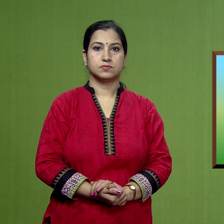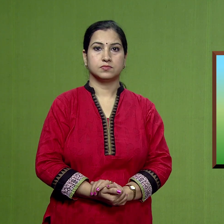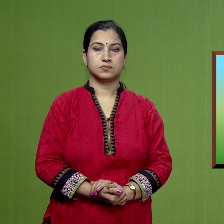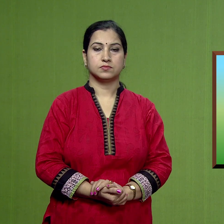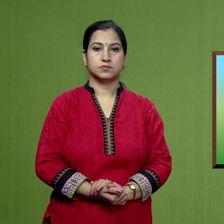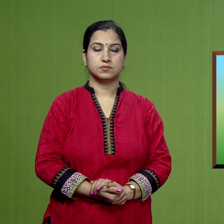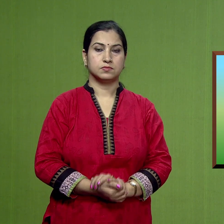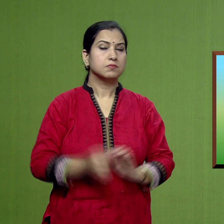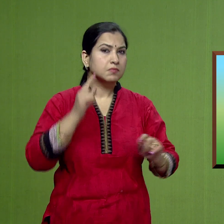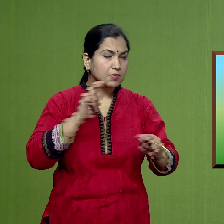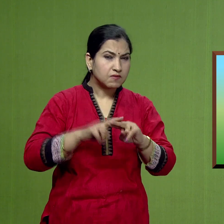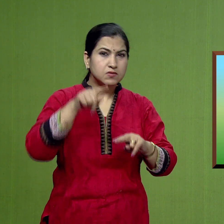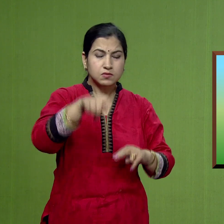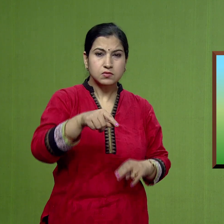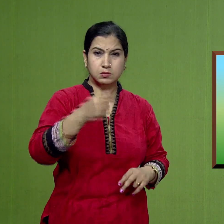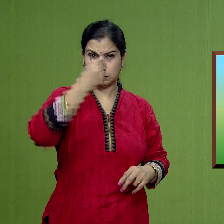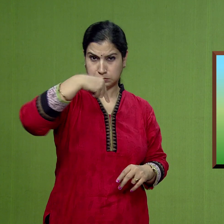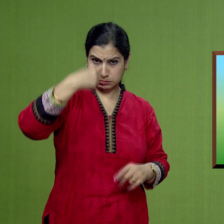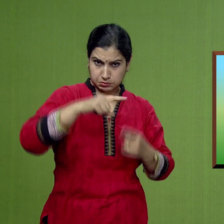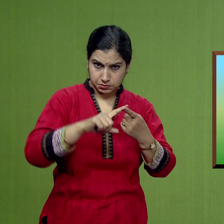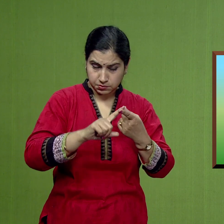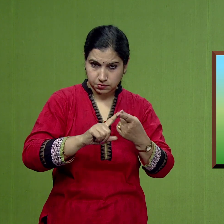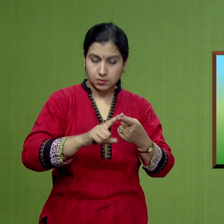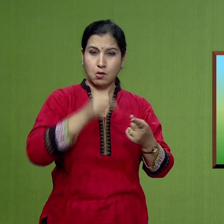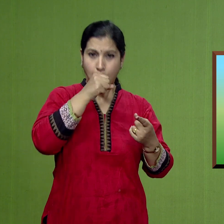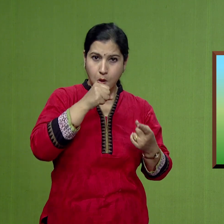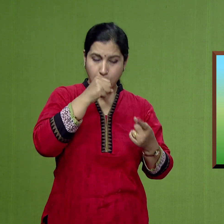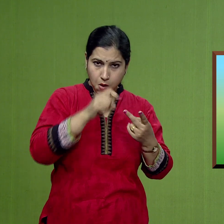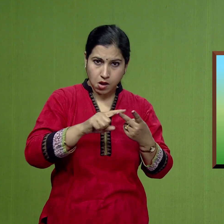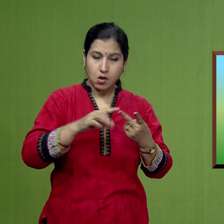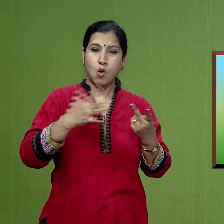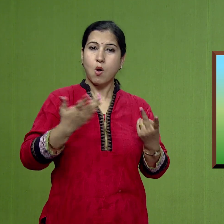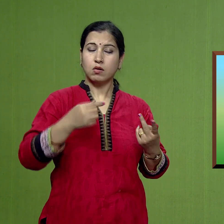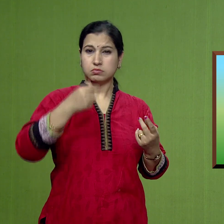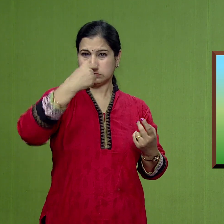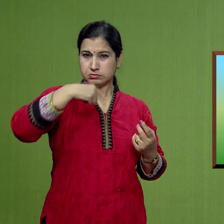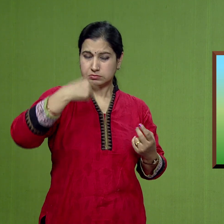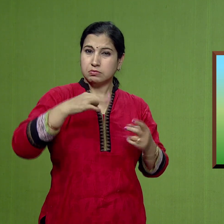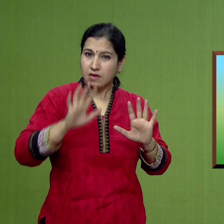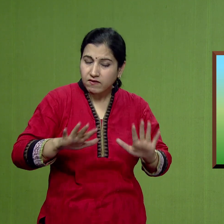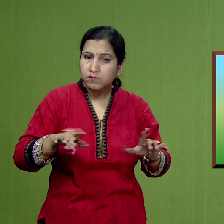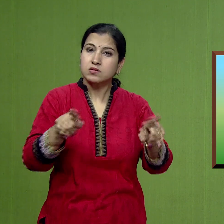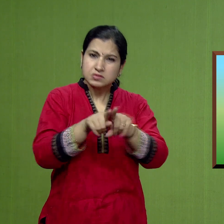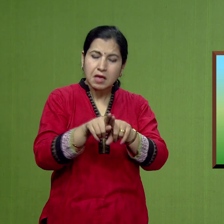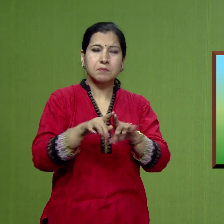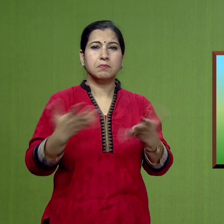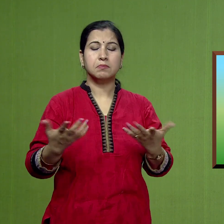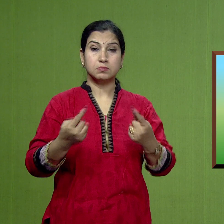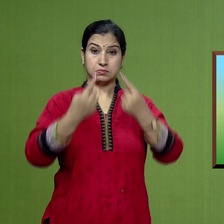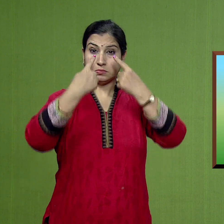If you are suffering from cold, cough, and sneezing, and similar kind of breathing